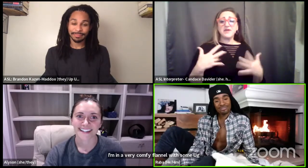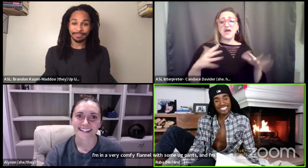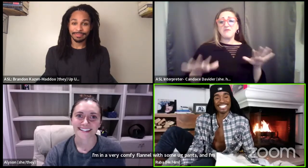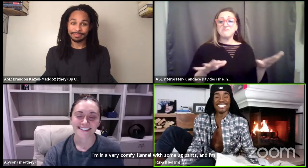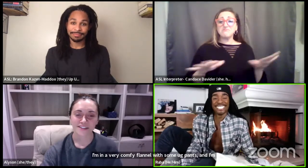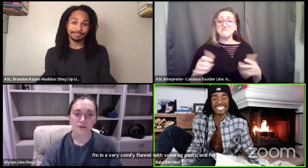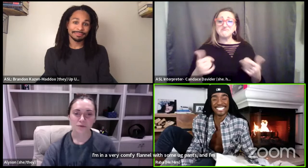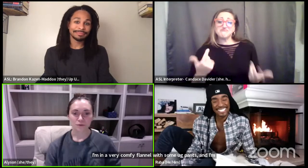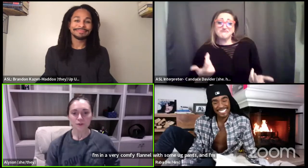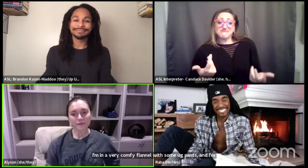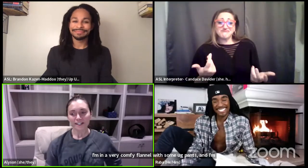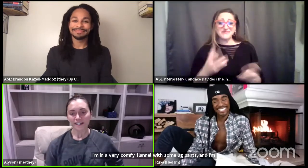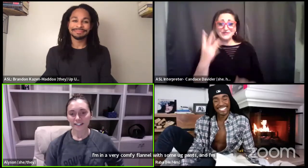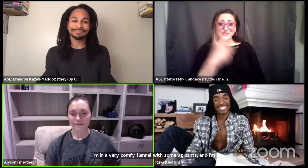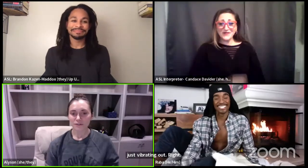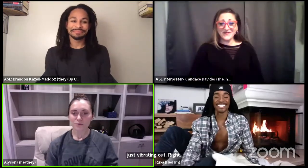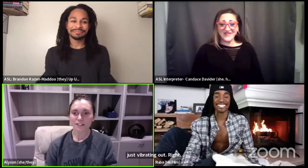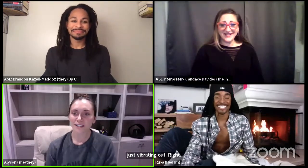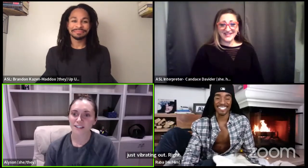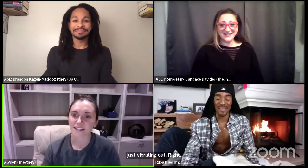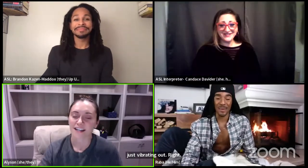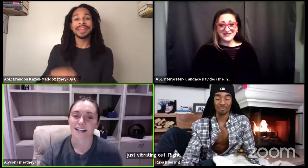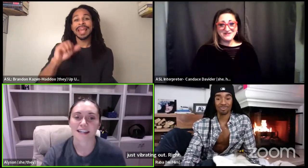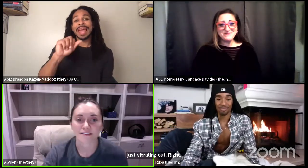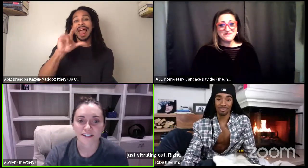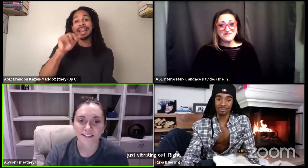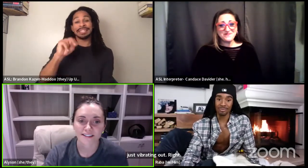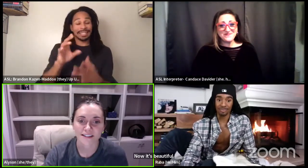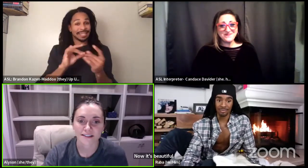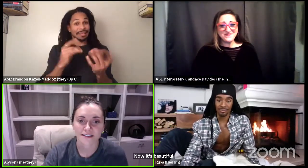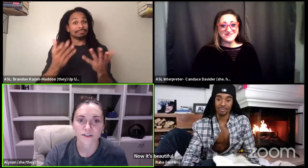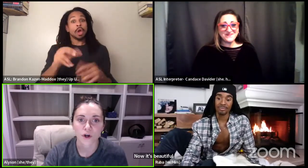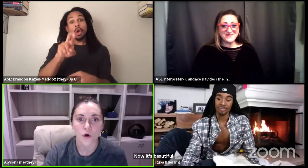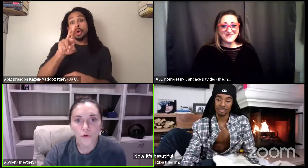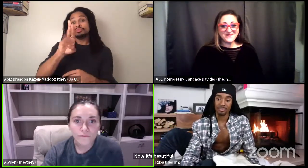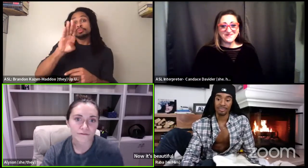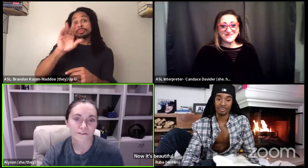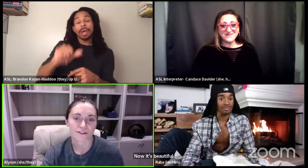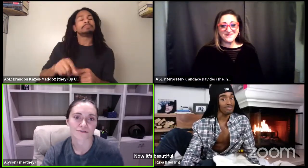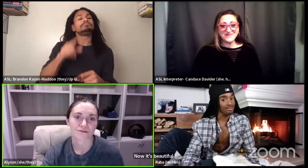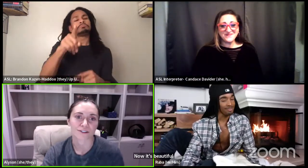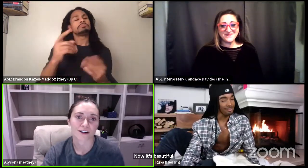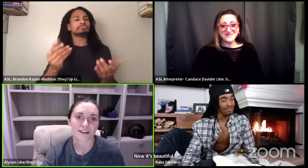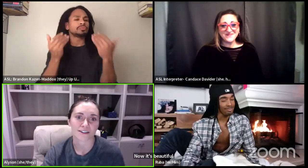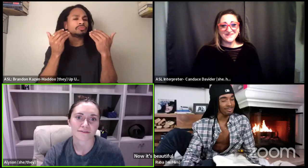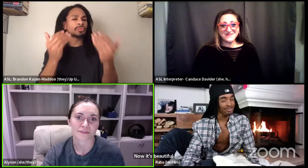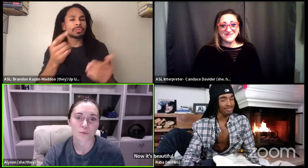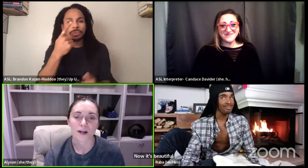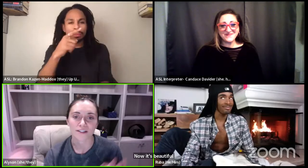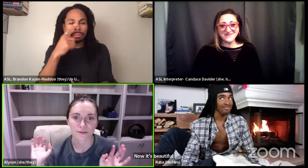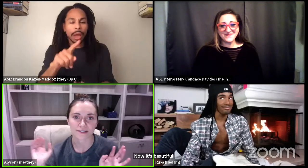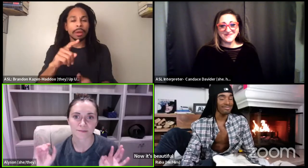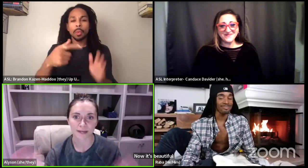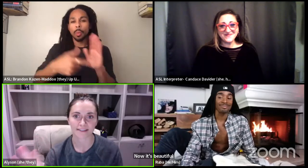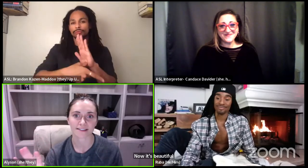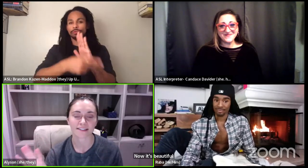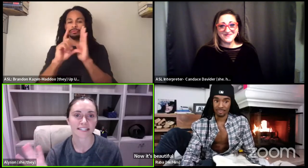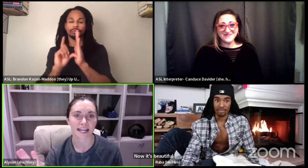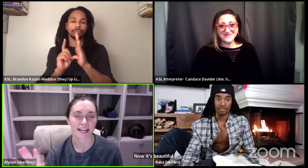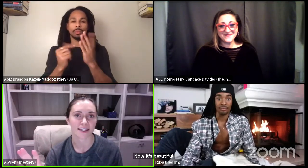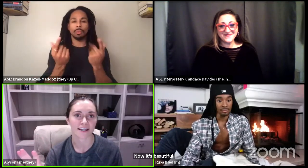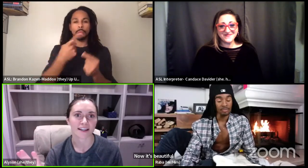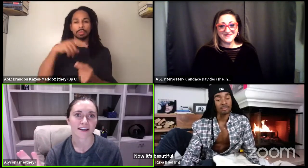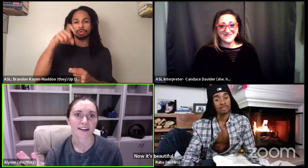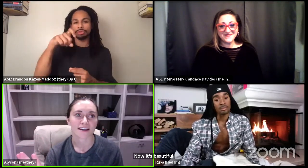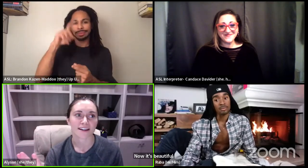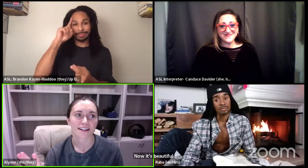beautiful. So Ruba, if you wanna give us a little overview of what to expect